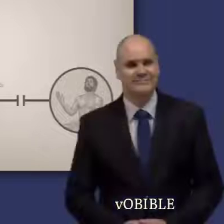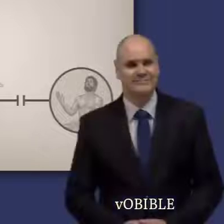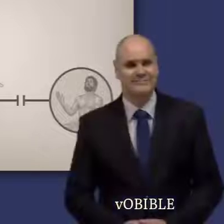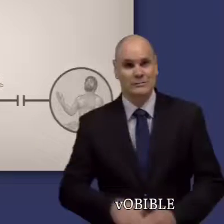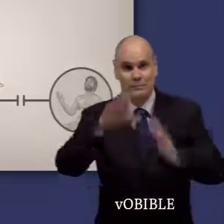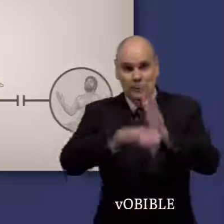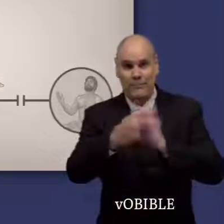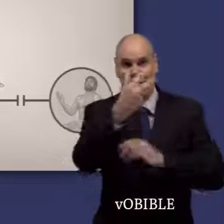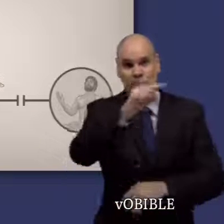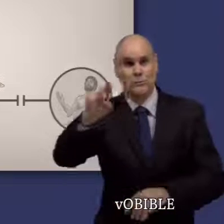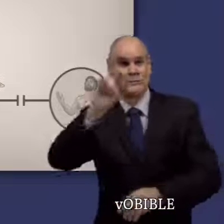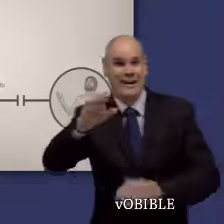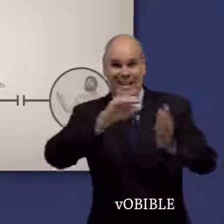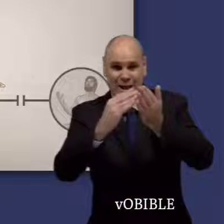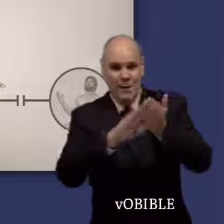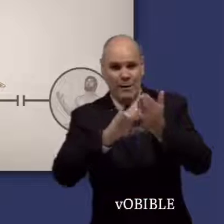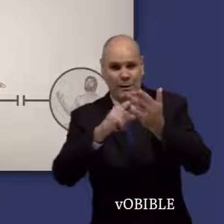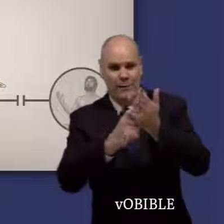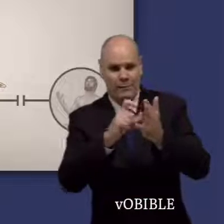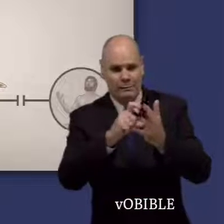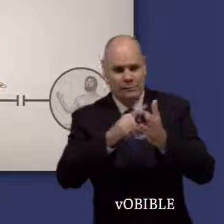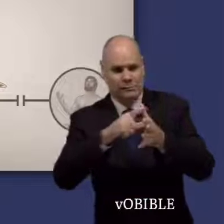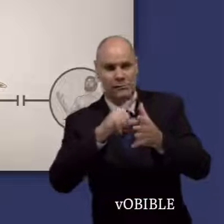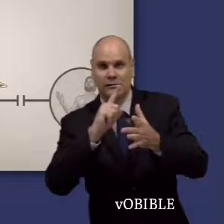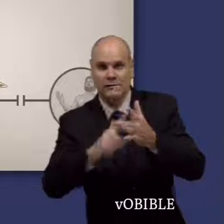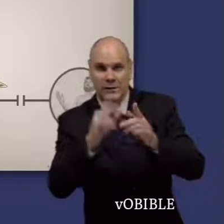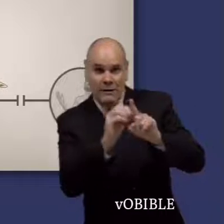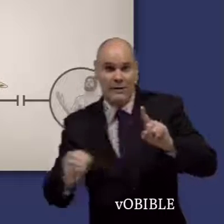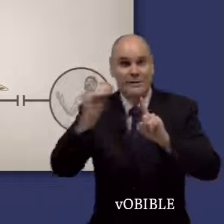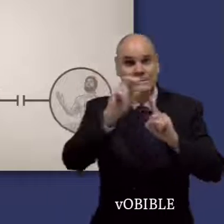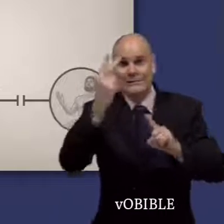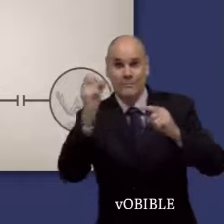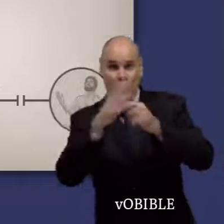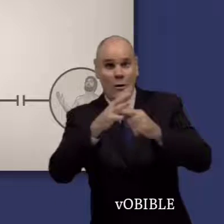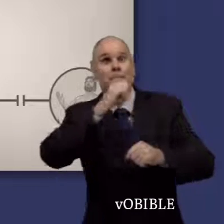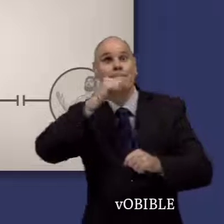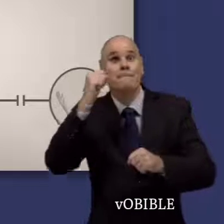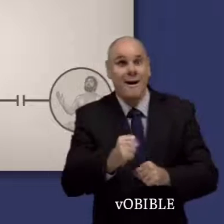Chapters 8 to 10 relate how Mordecai is appointed prime minister in place of Haman.